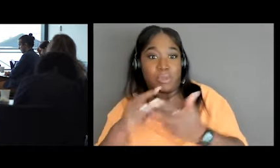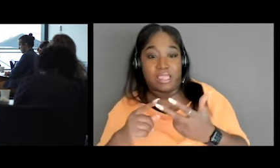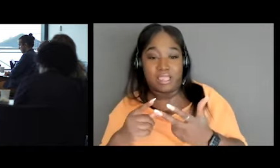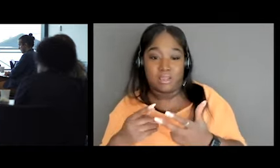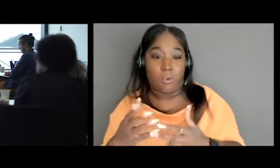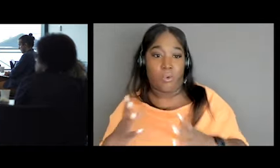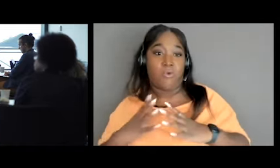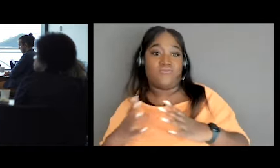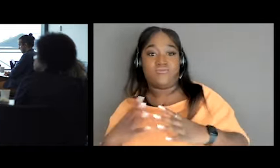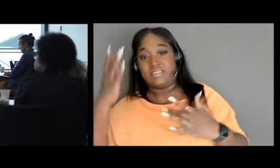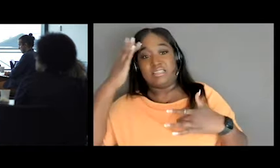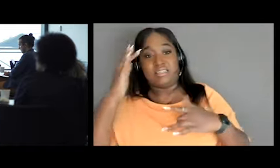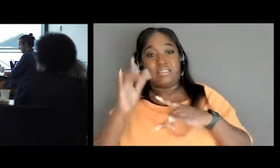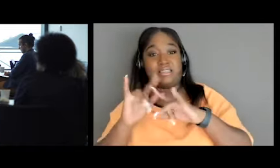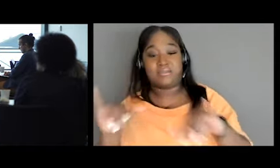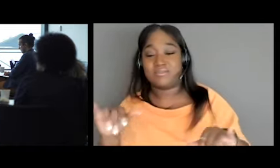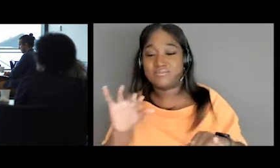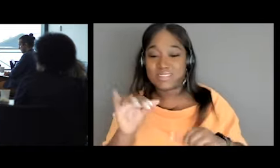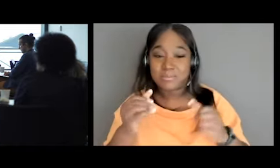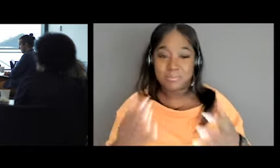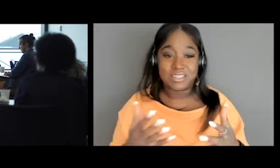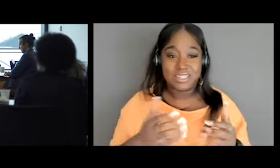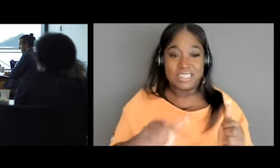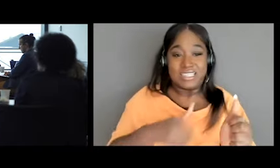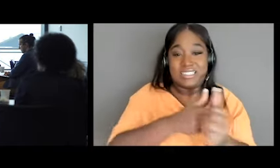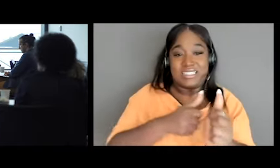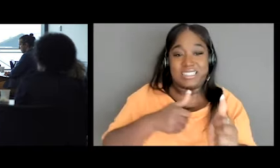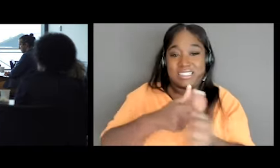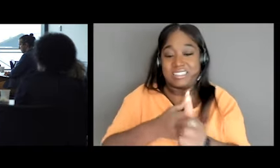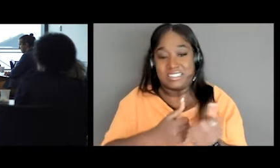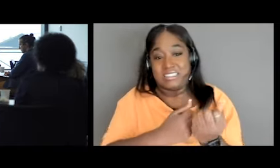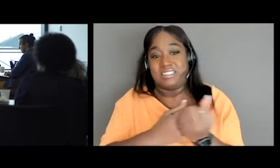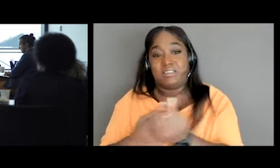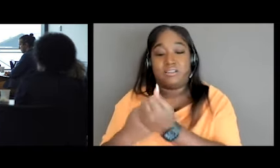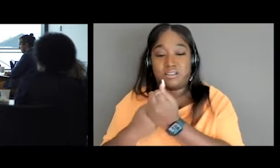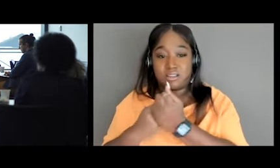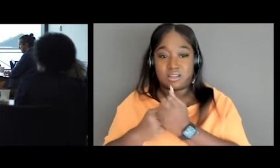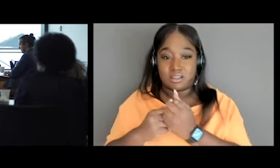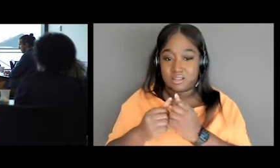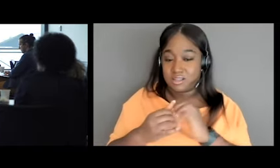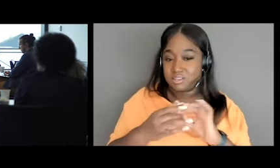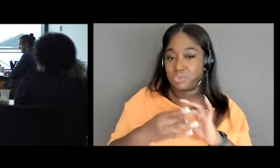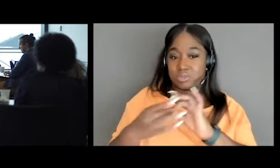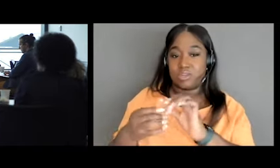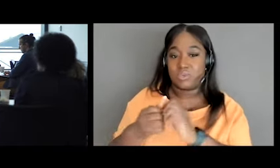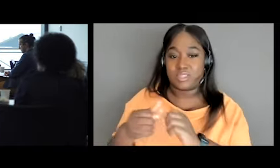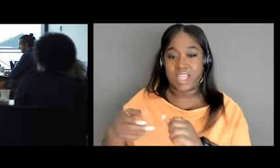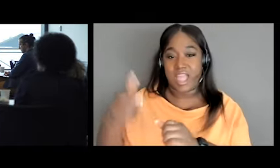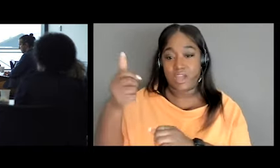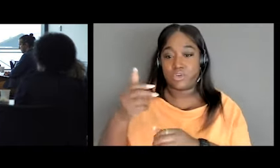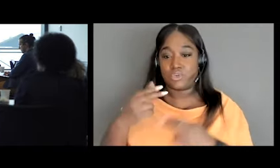contingencies that are kind of loosely associated with that higher, sort of human level of input